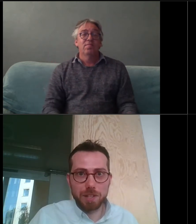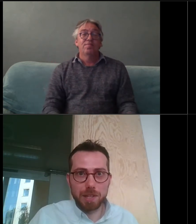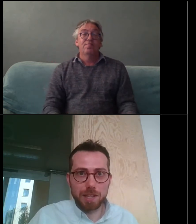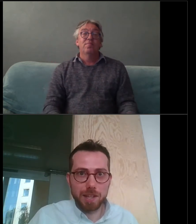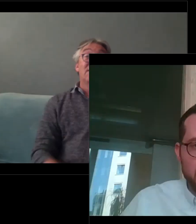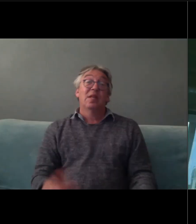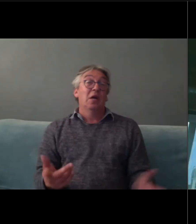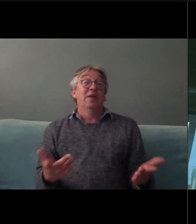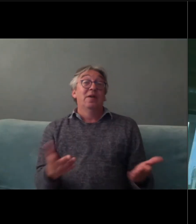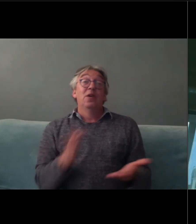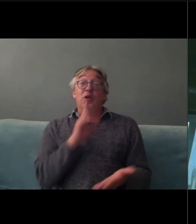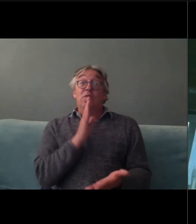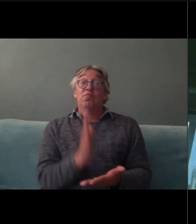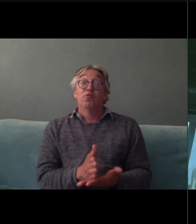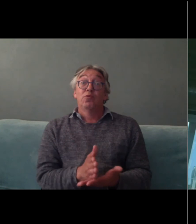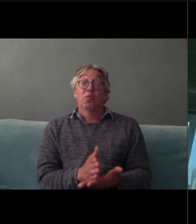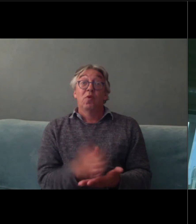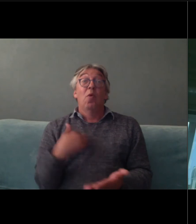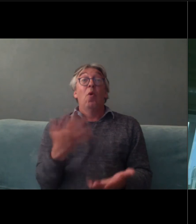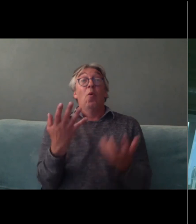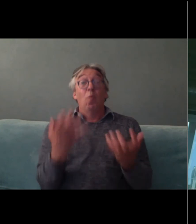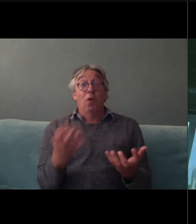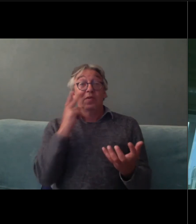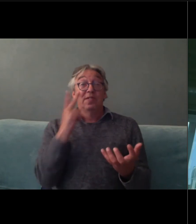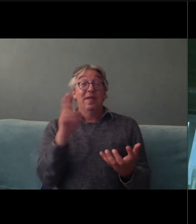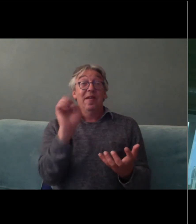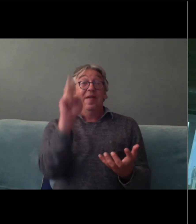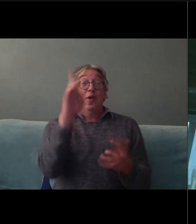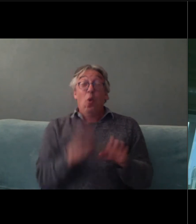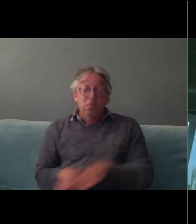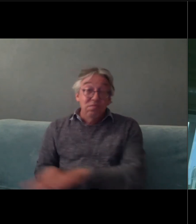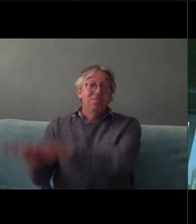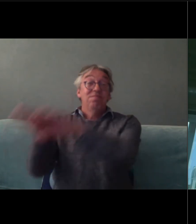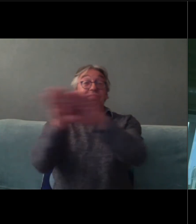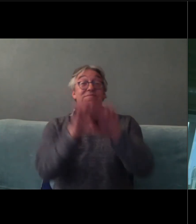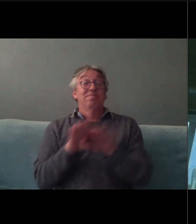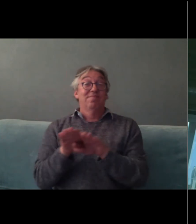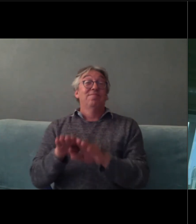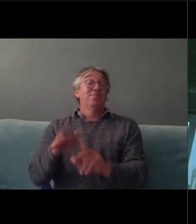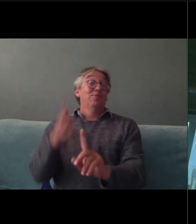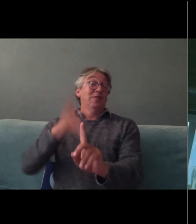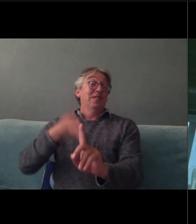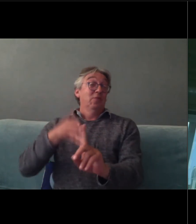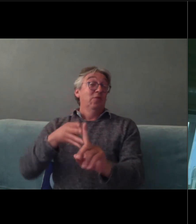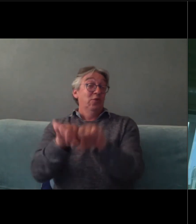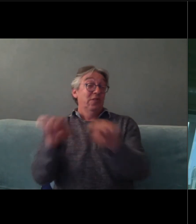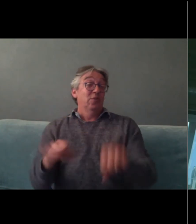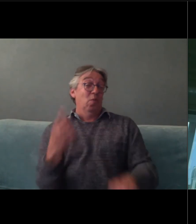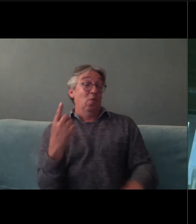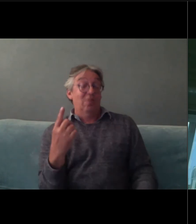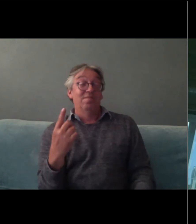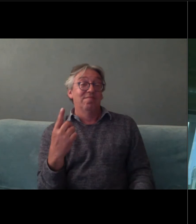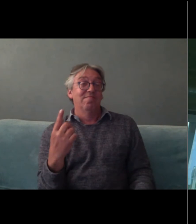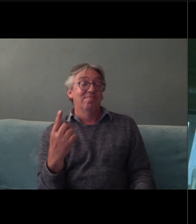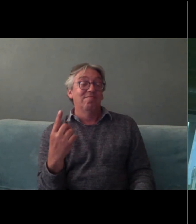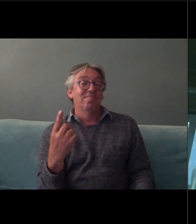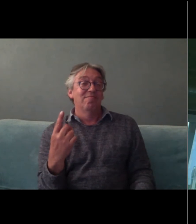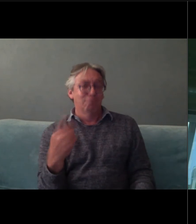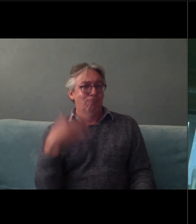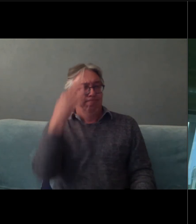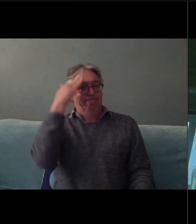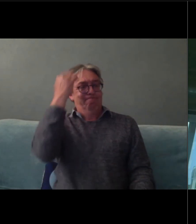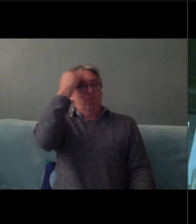recognition of disability assessment, so this is definitely one of the things to take away from today. Just before I move to the next speaker, I want to remind